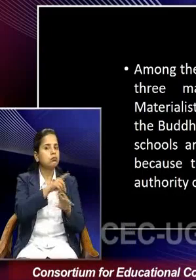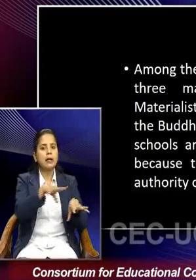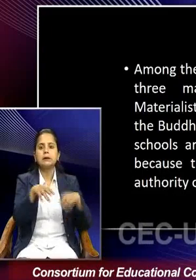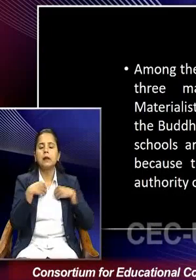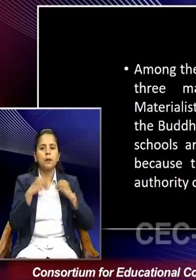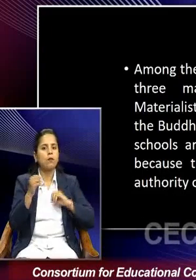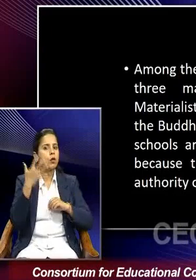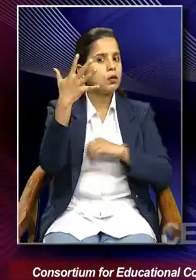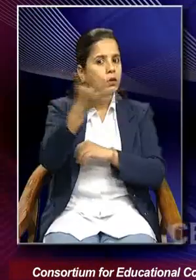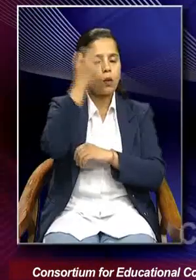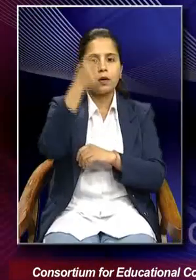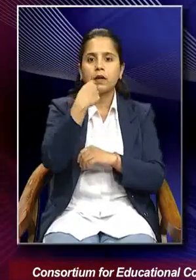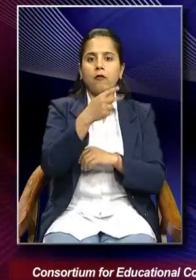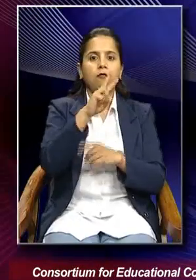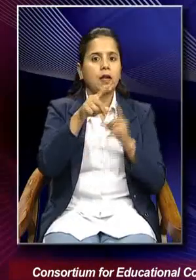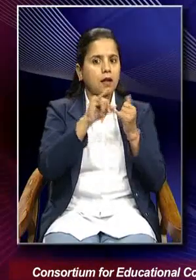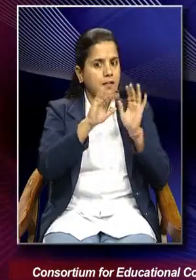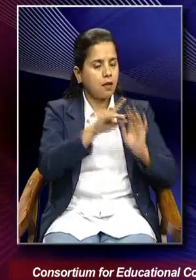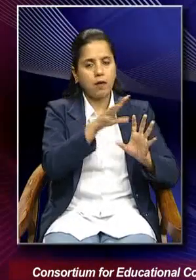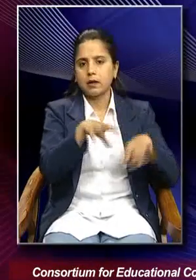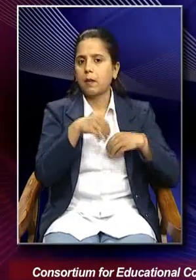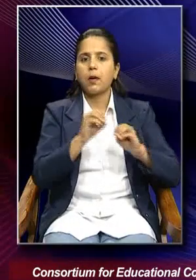the authority of Vedas.